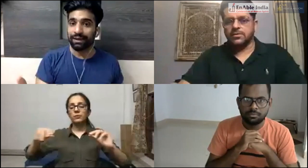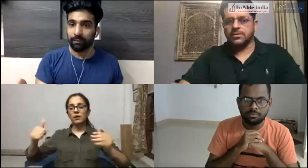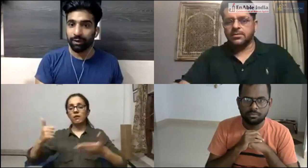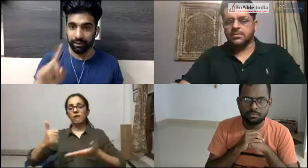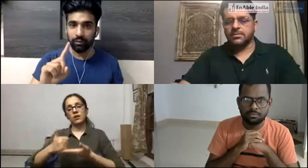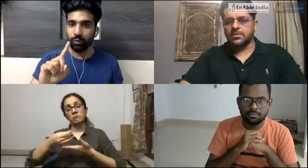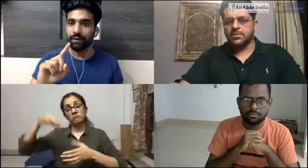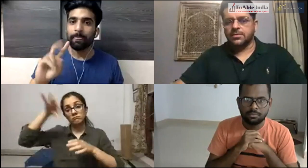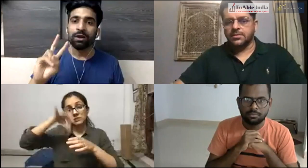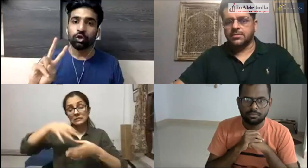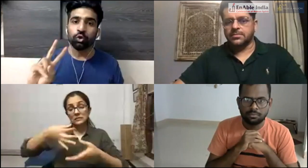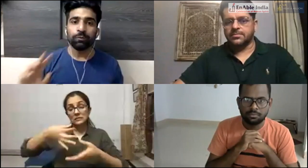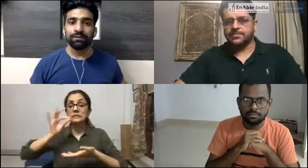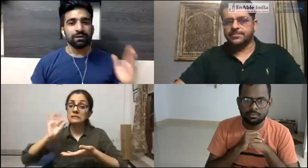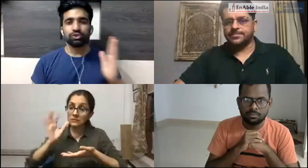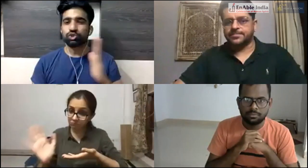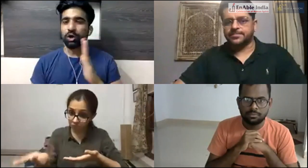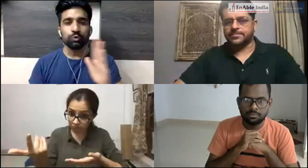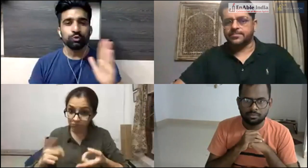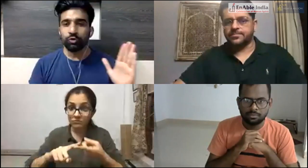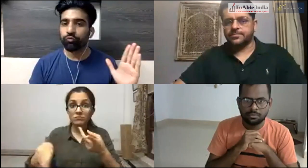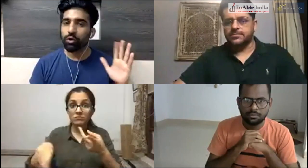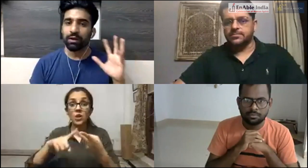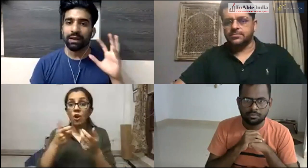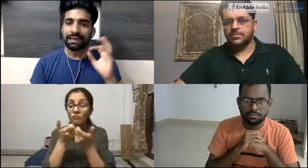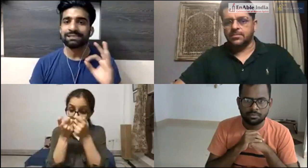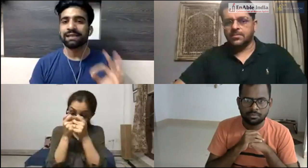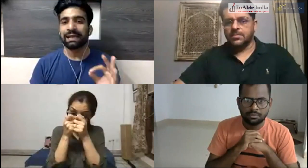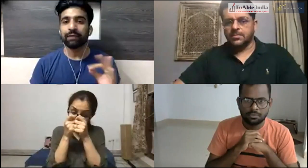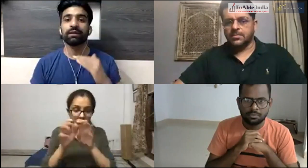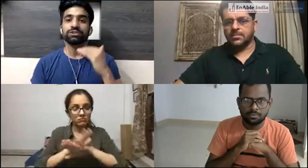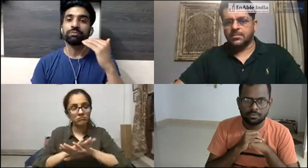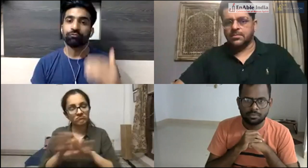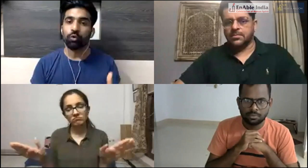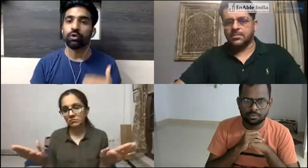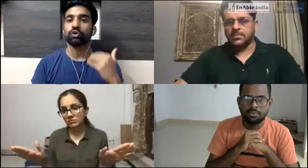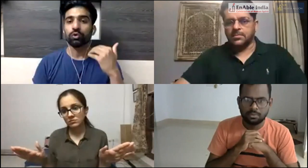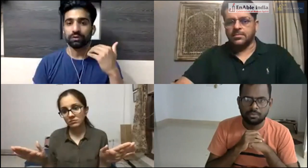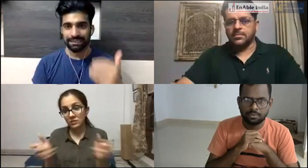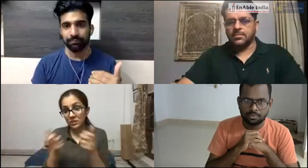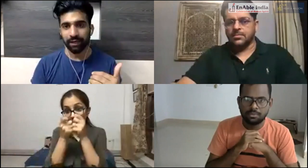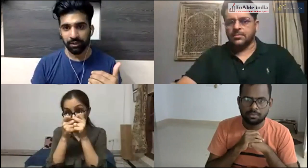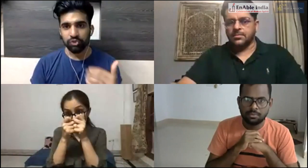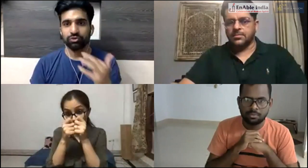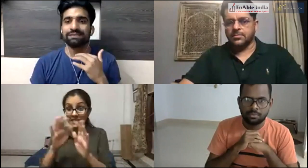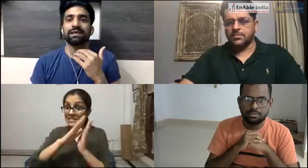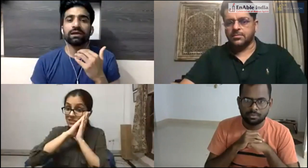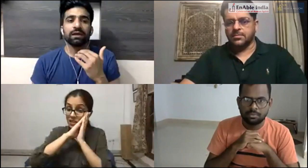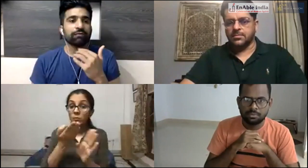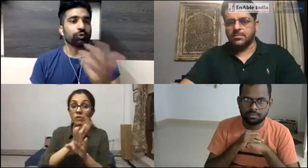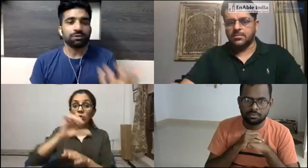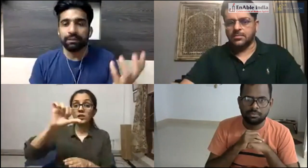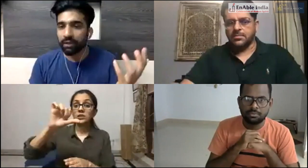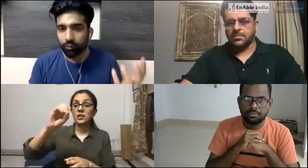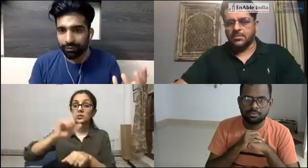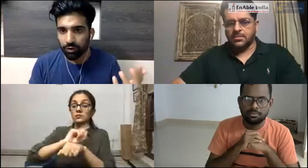try chamomile tea. One, two, stop using your phone at least 90 minutes before your sleep time. So let's say if